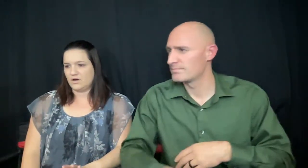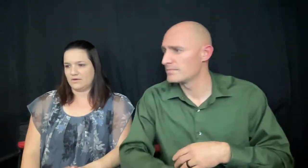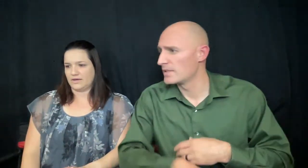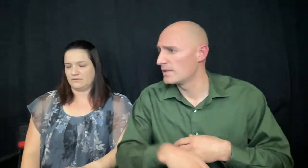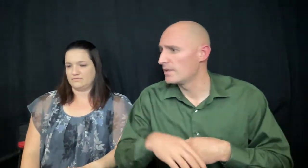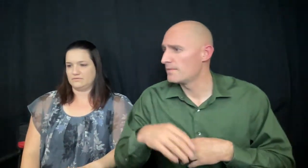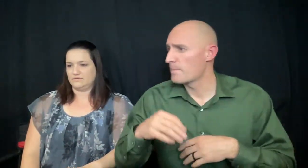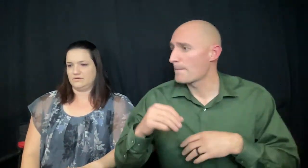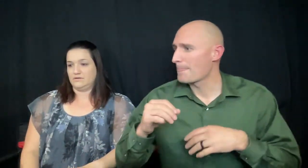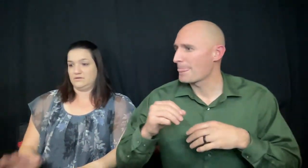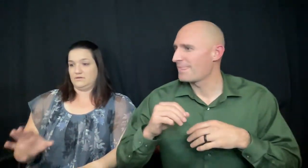Okay.